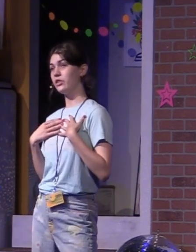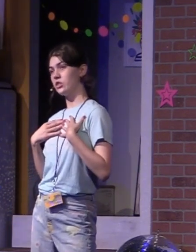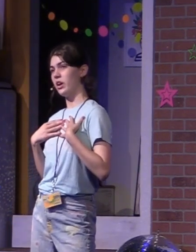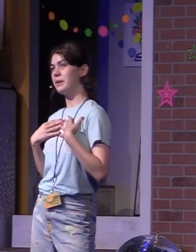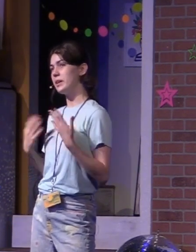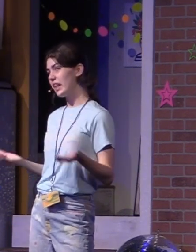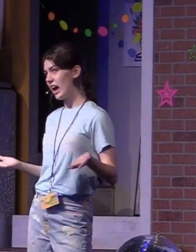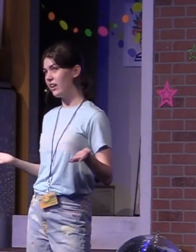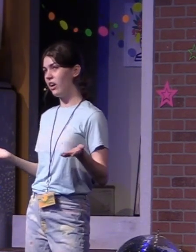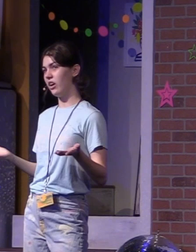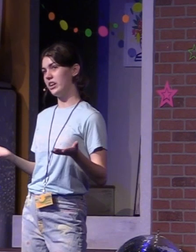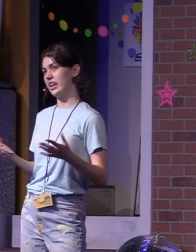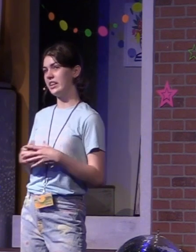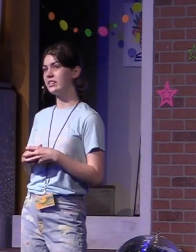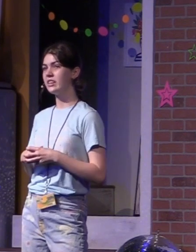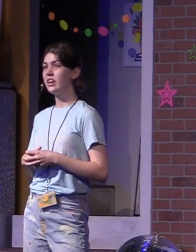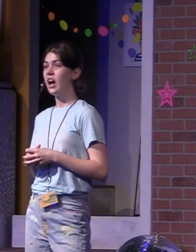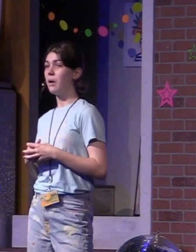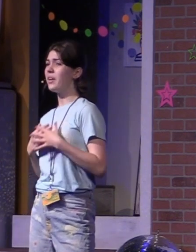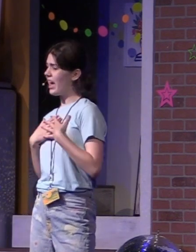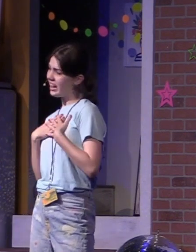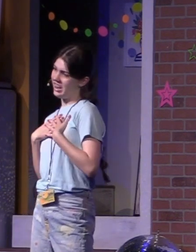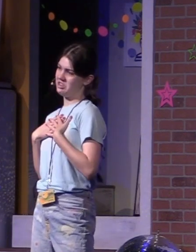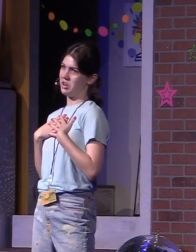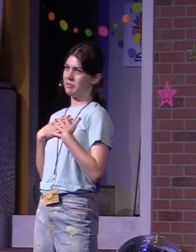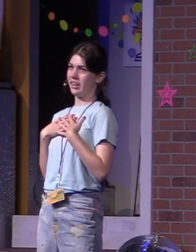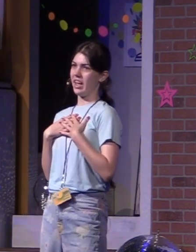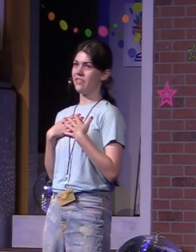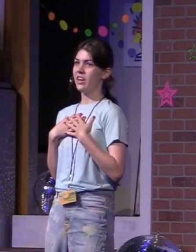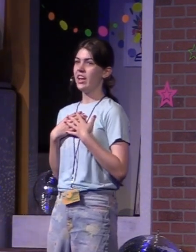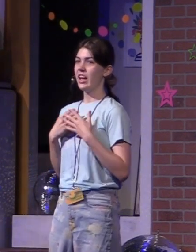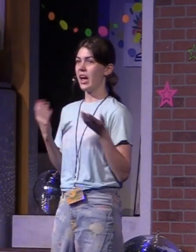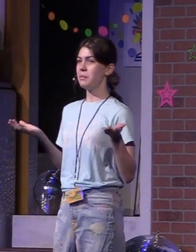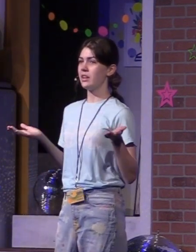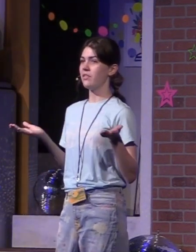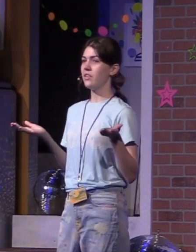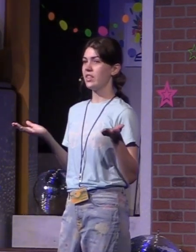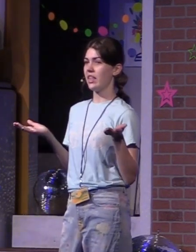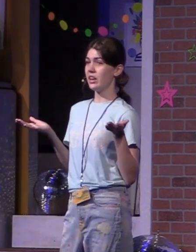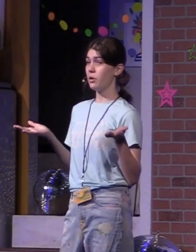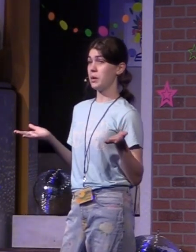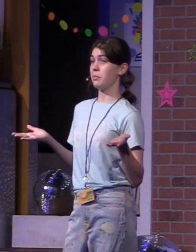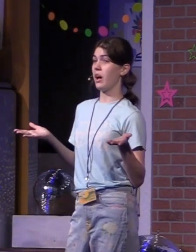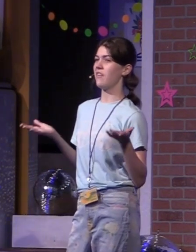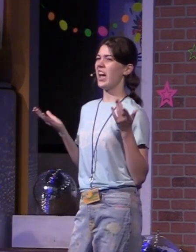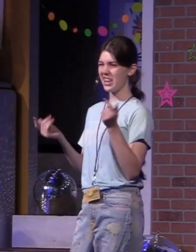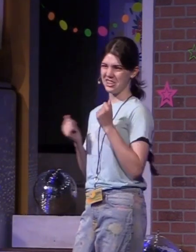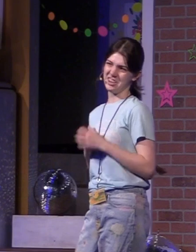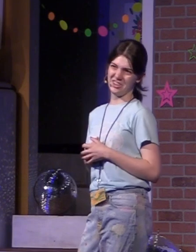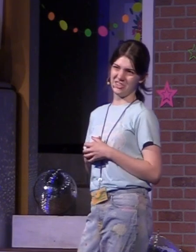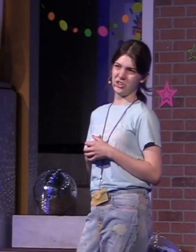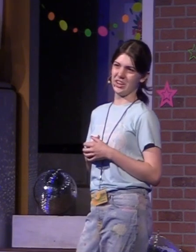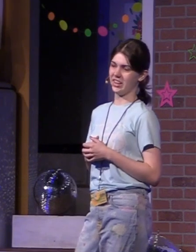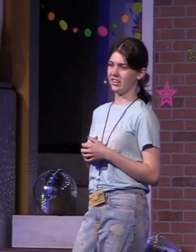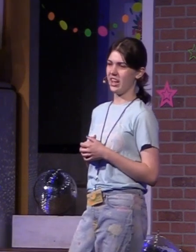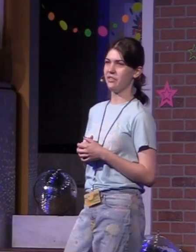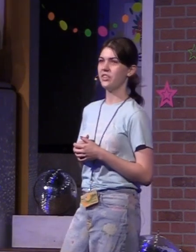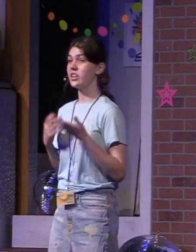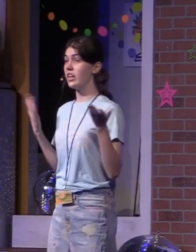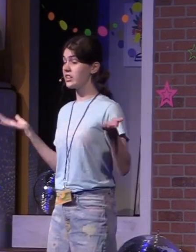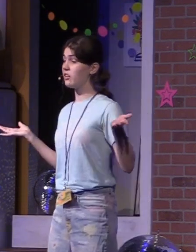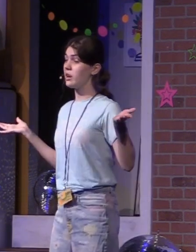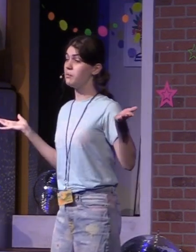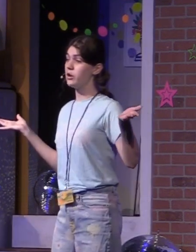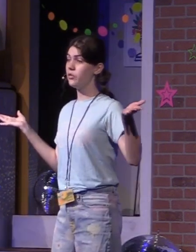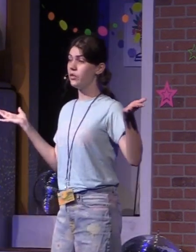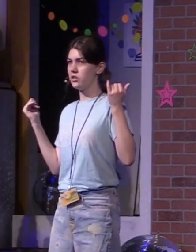can sing for joy and be glad all our days. I want that kind of joy in my life. And I believe that thankful people have an extra dose of joy in their life.